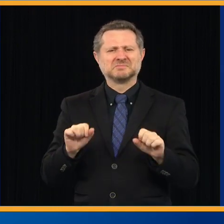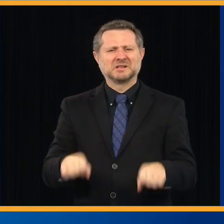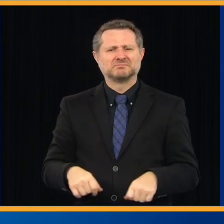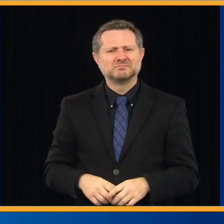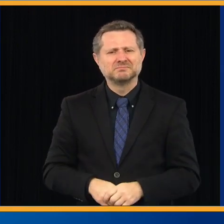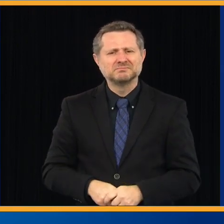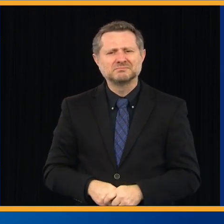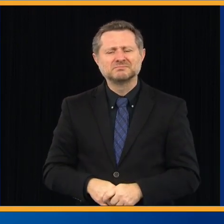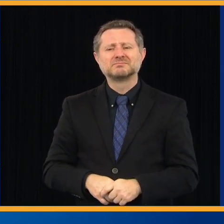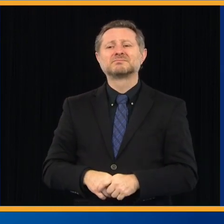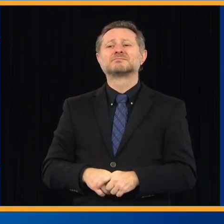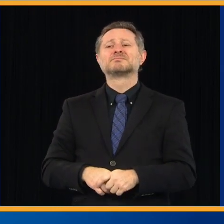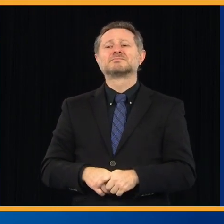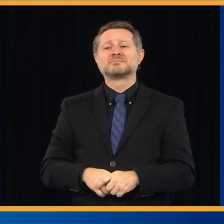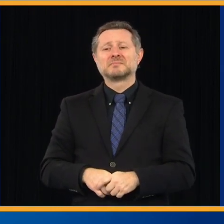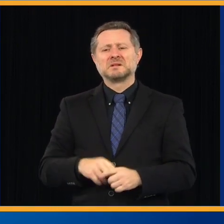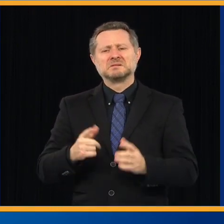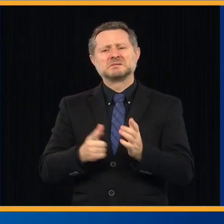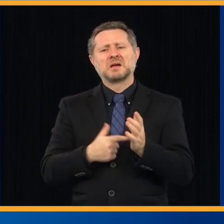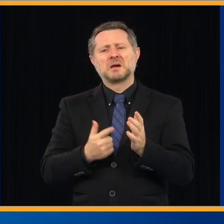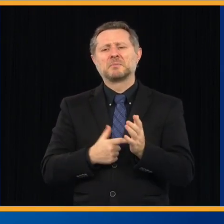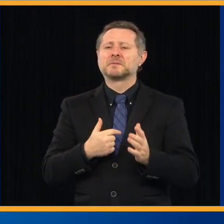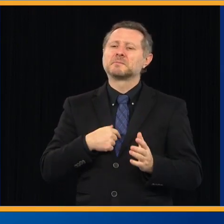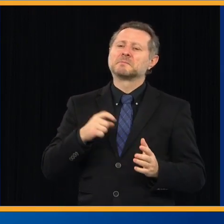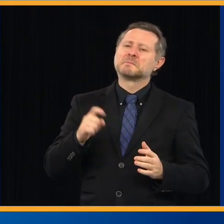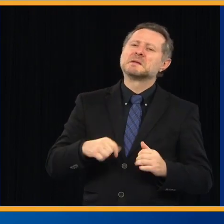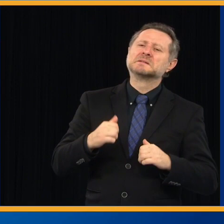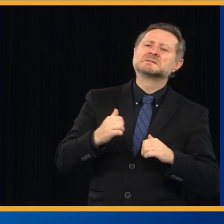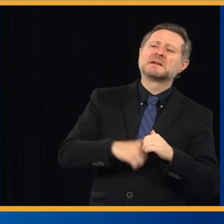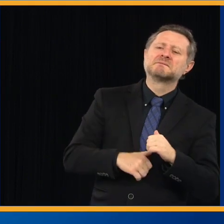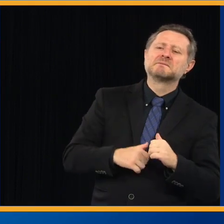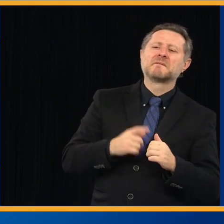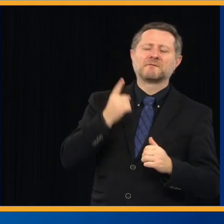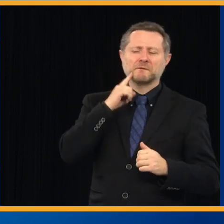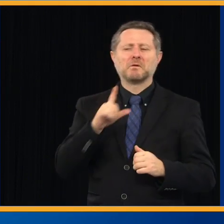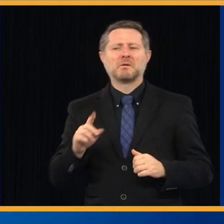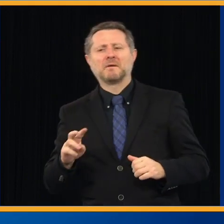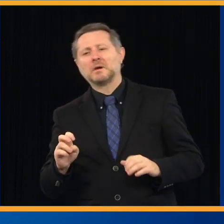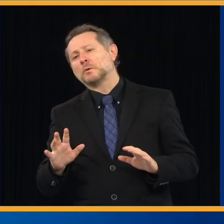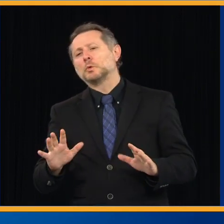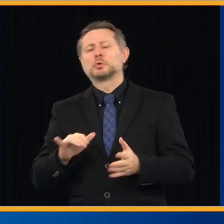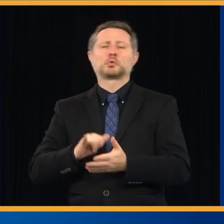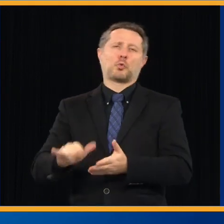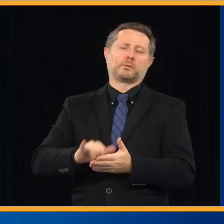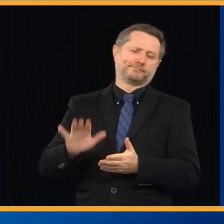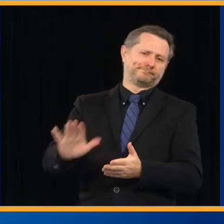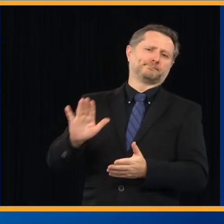Sometimes you have to be tough to be loving, and that's what New York is all about.